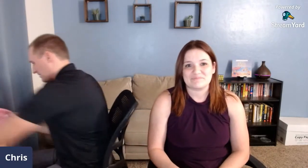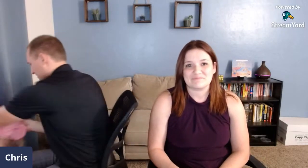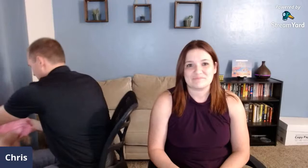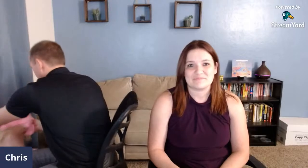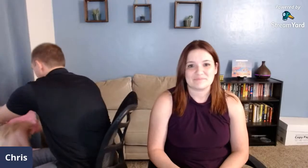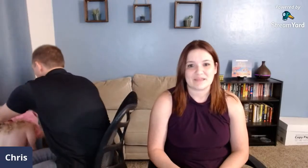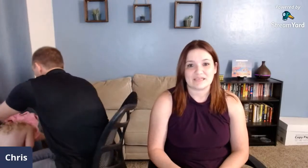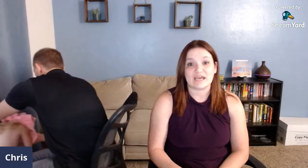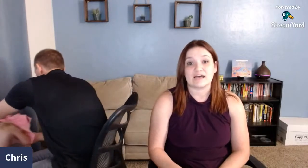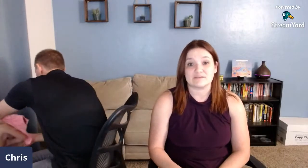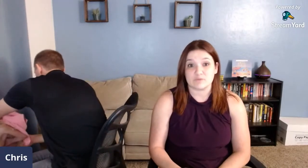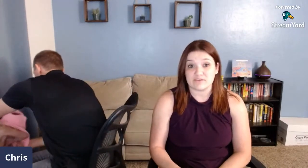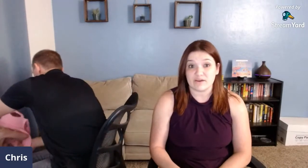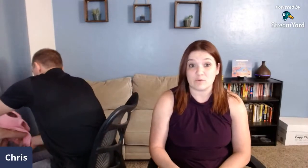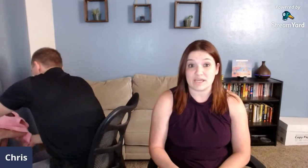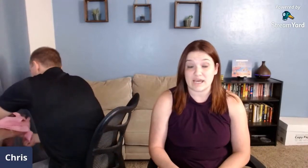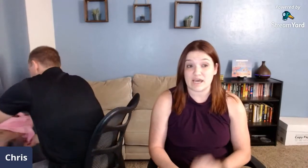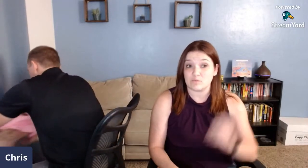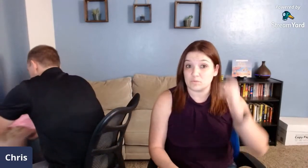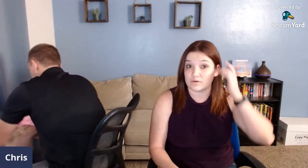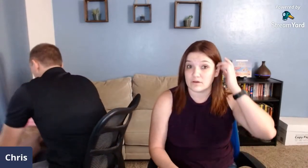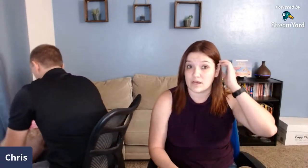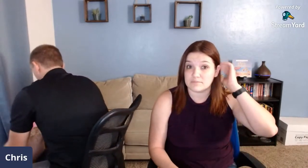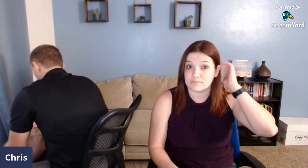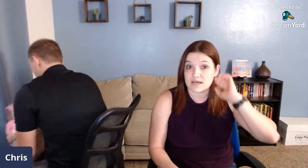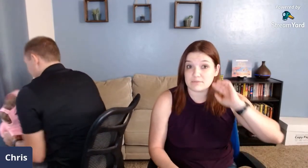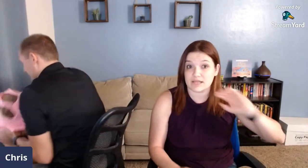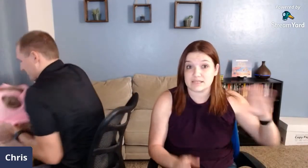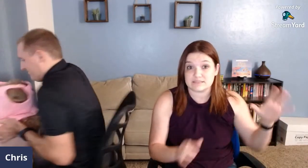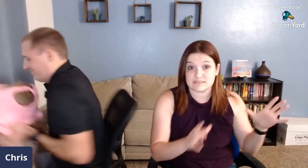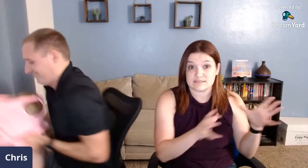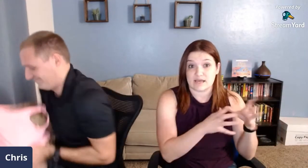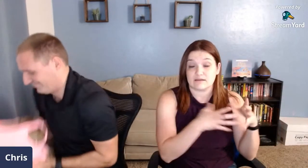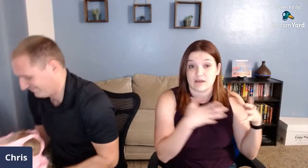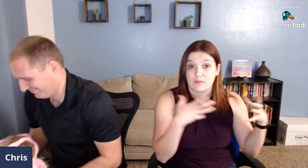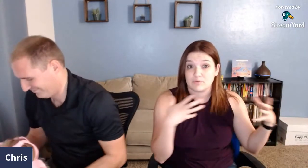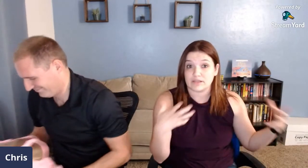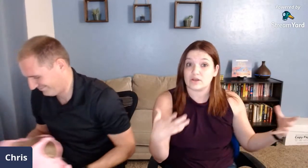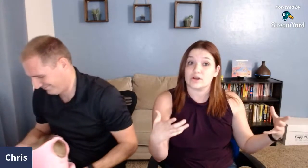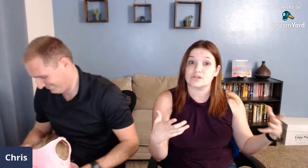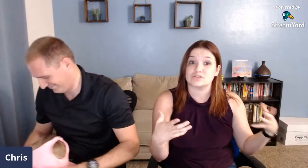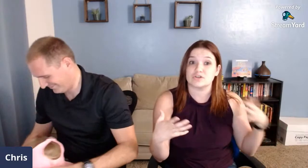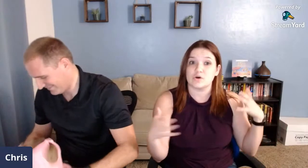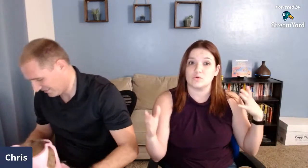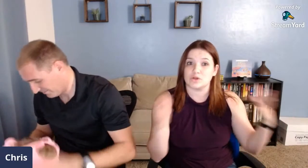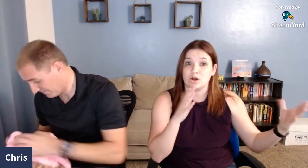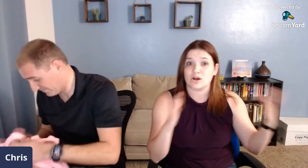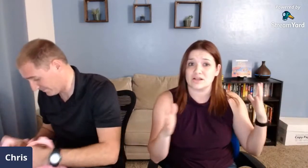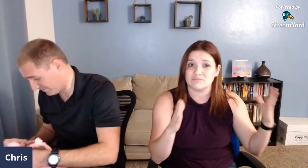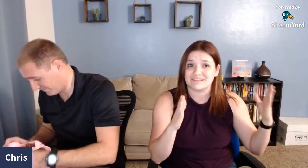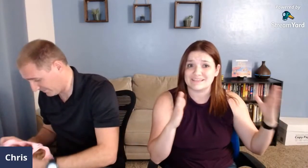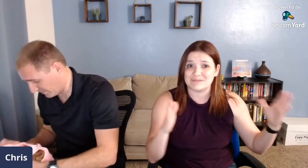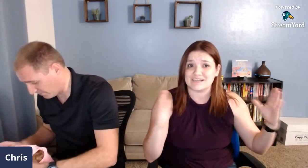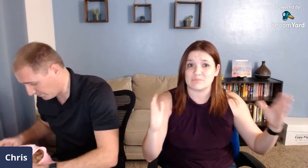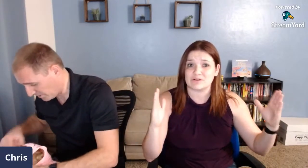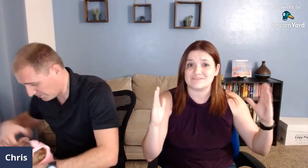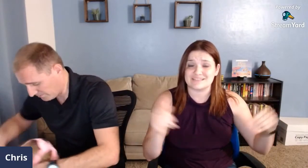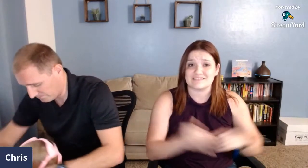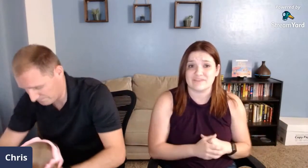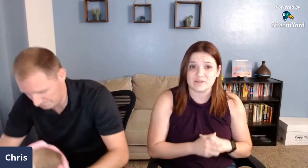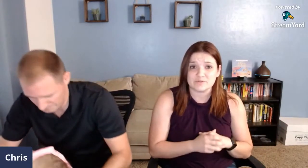limited. Yeah, we had spelling classes that got pretty large, so there are going to be a limited number of